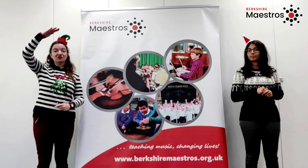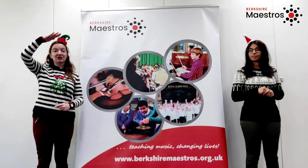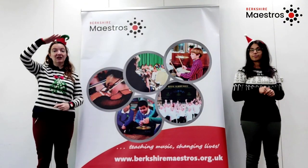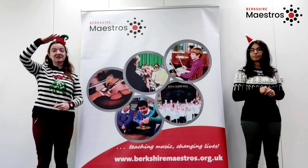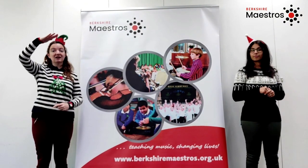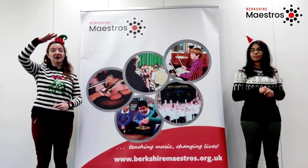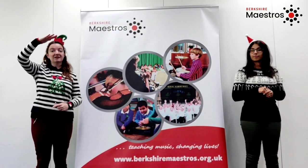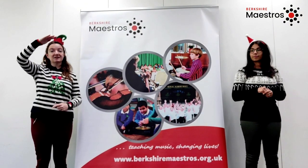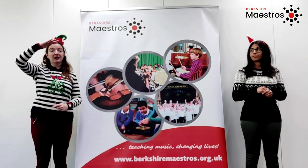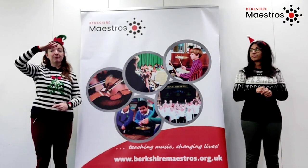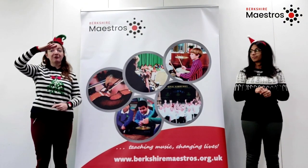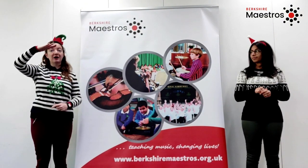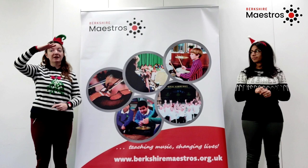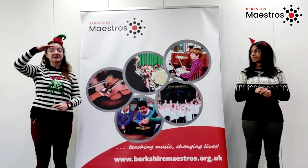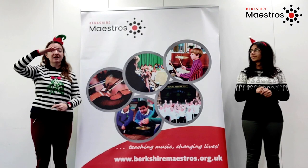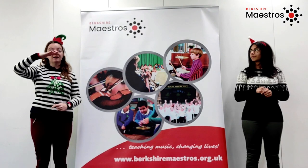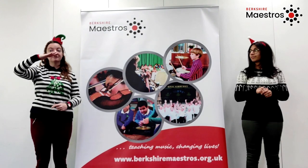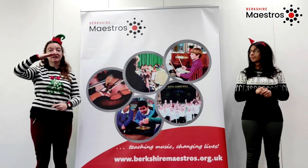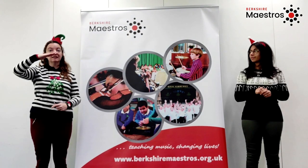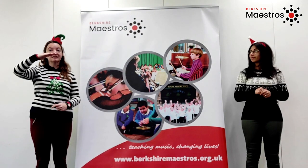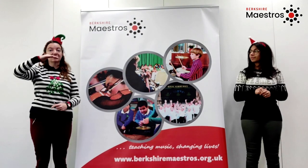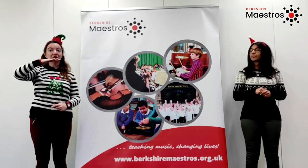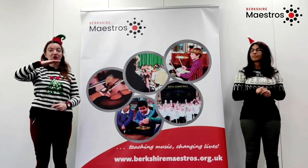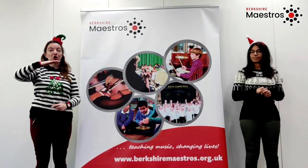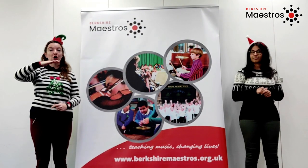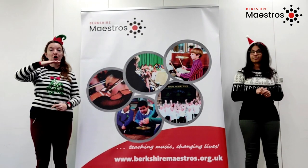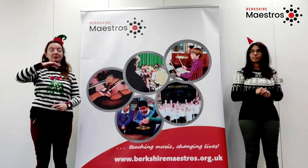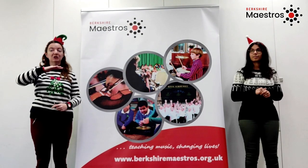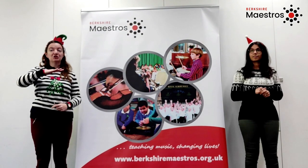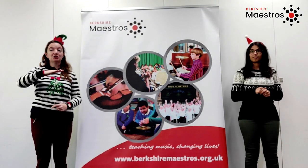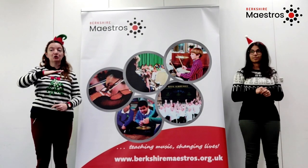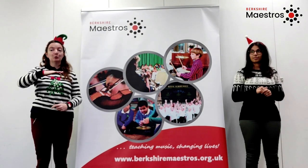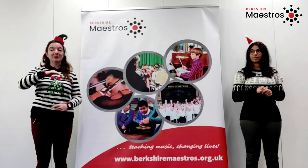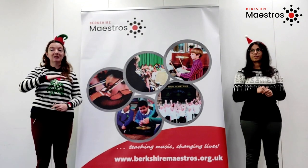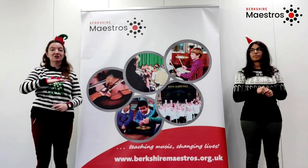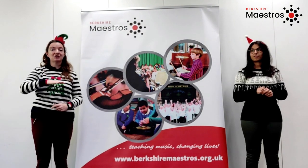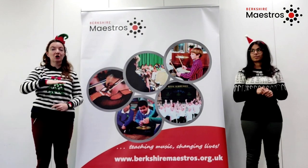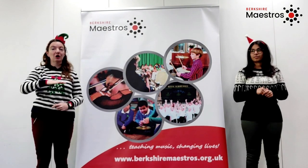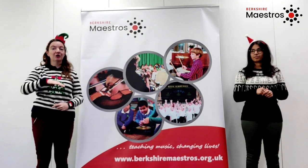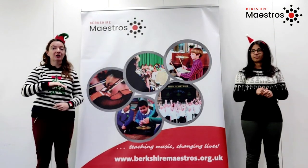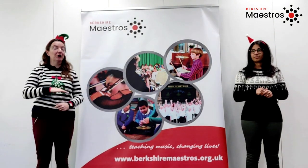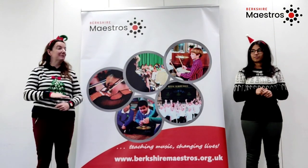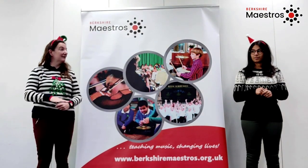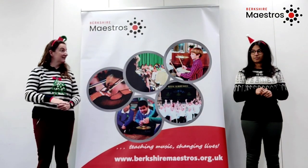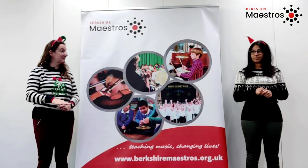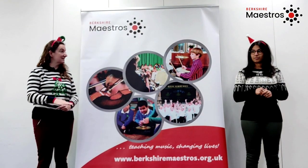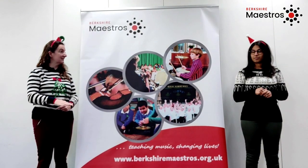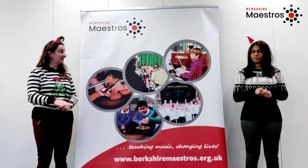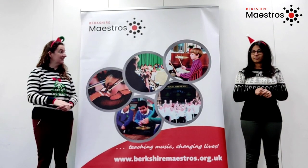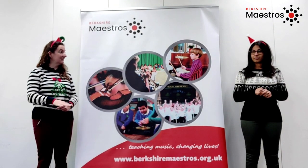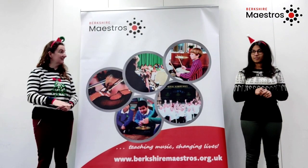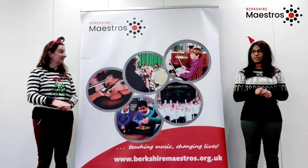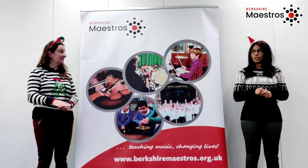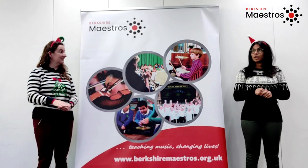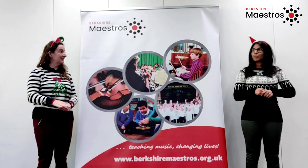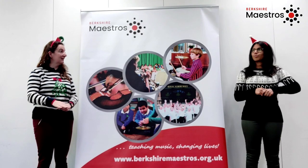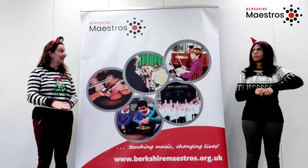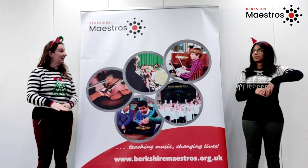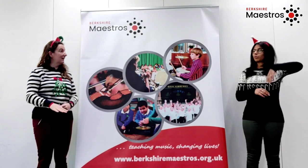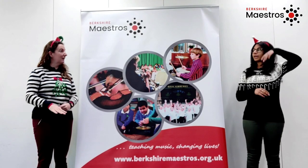Dasher, Dancer, Prancer, Vixen, Comet, Cupid, Donner, Blitzen. Brilliant. So we're